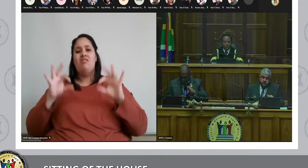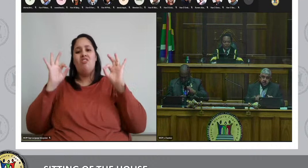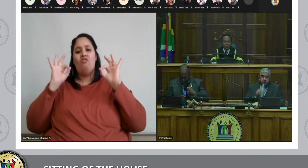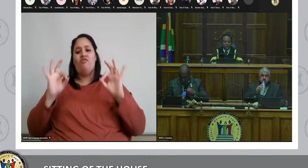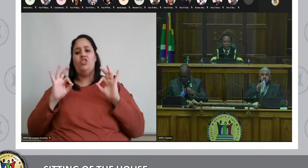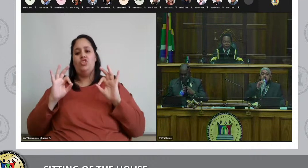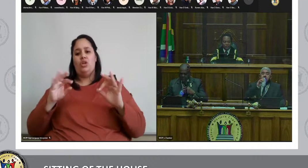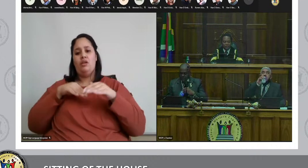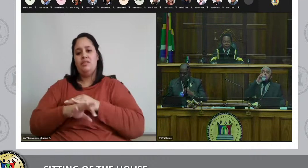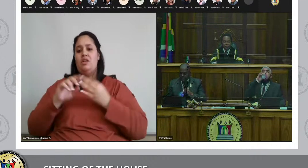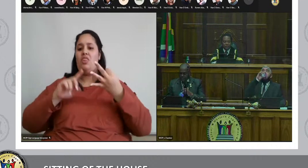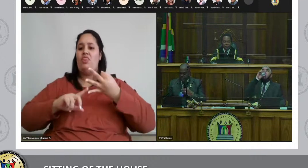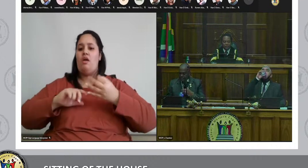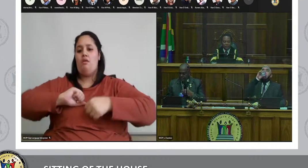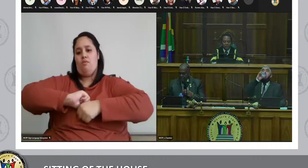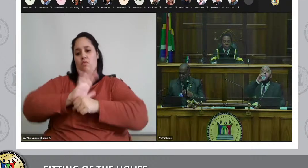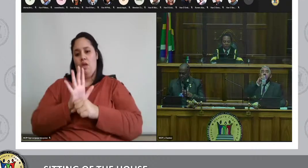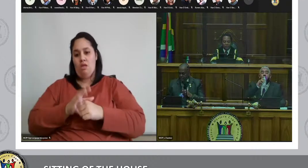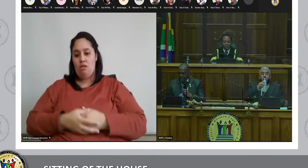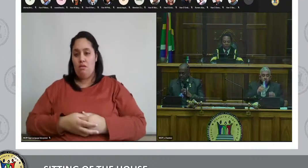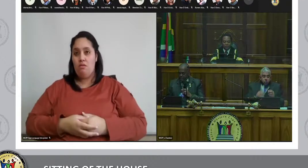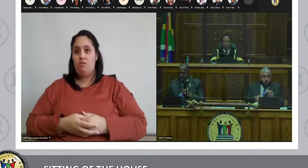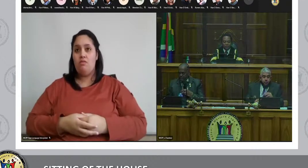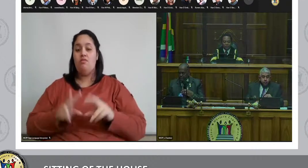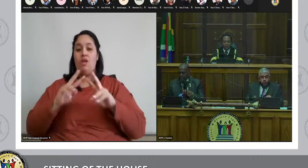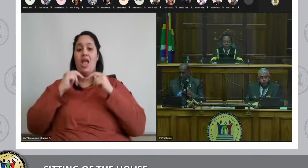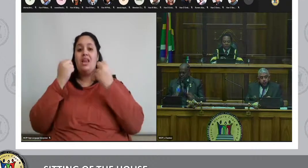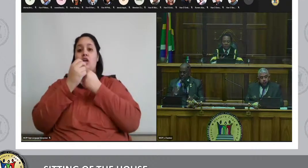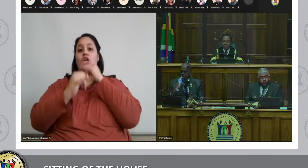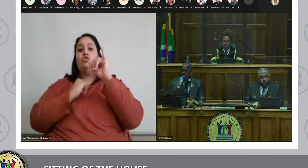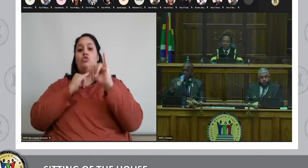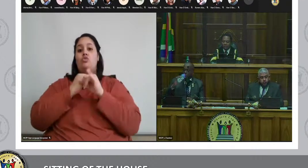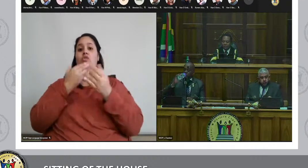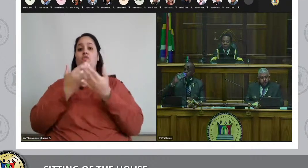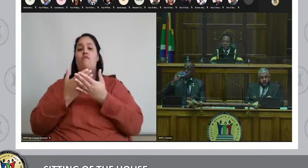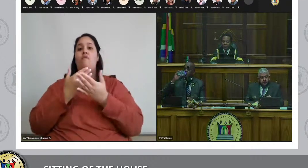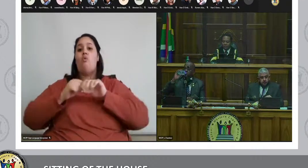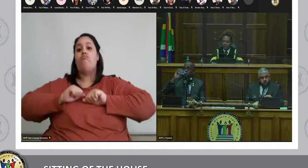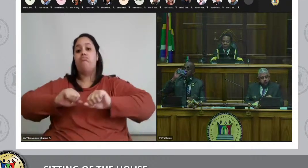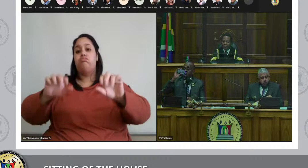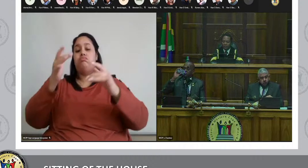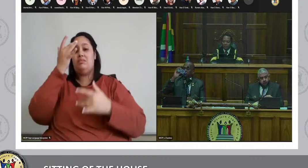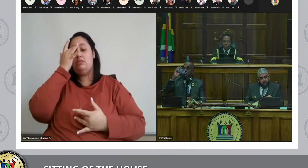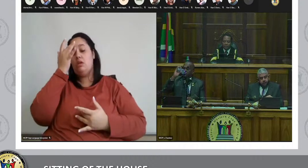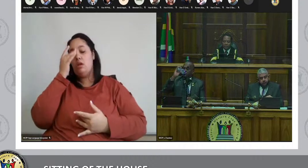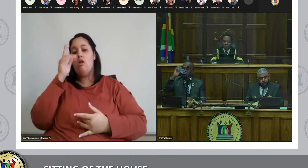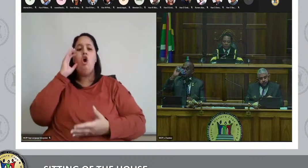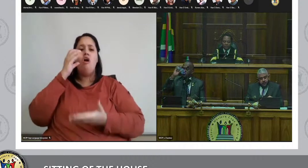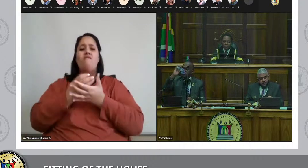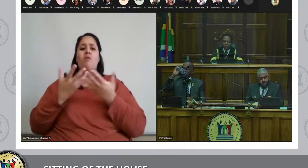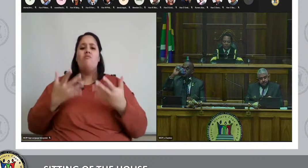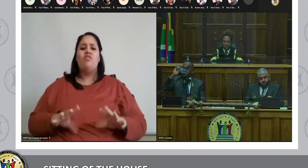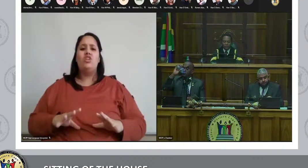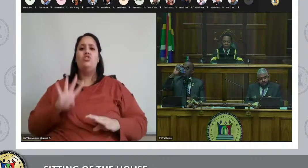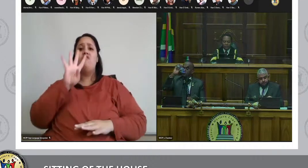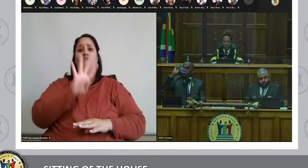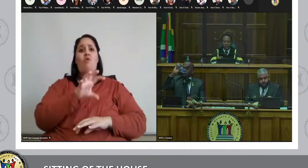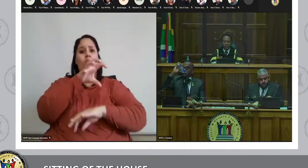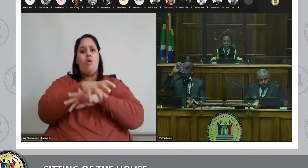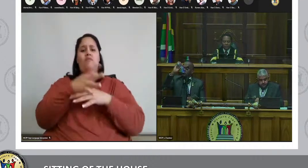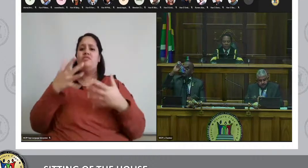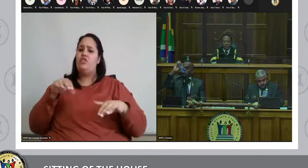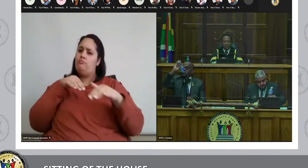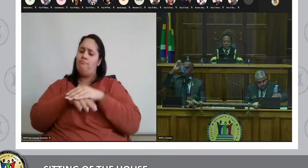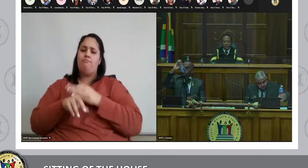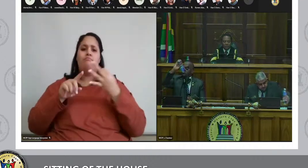entered the third wave. The National Institute for Communicable Diseases confirmed that 4 provinces have already